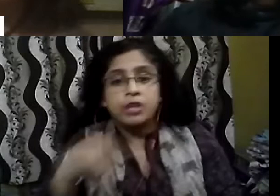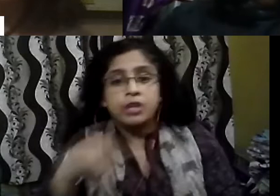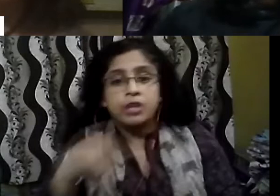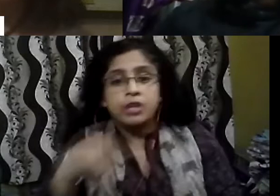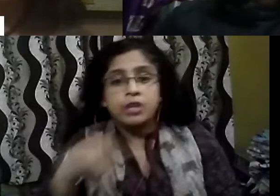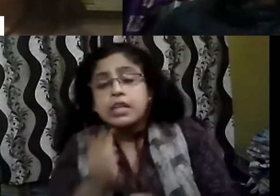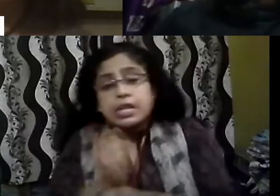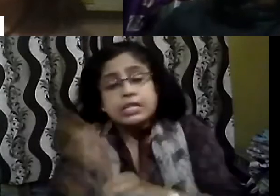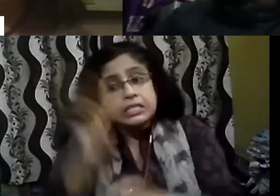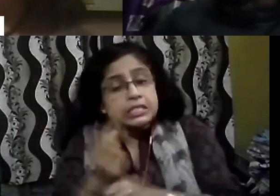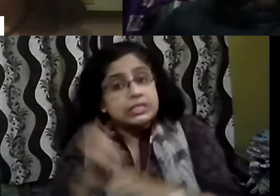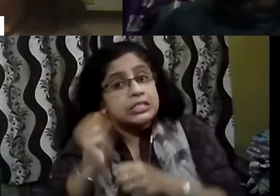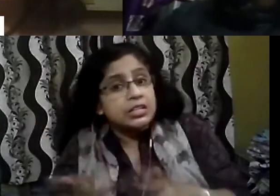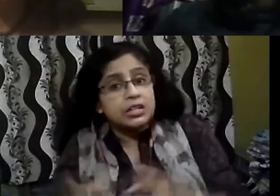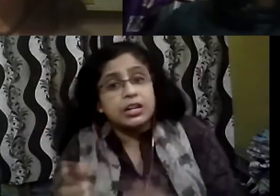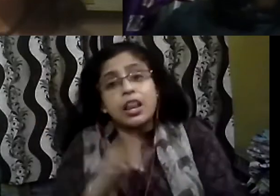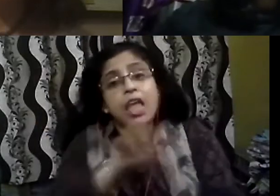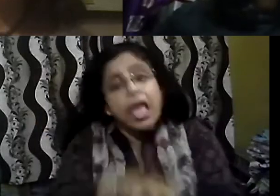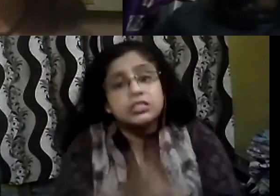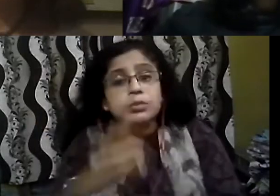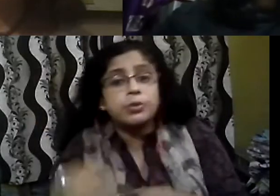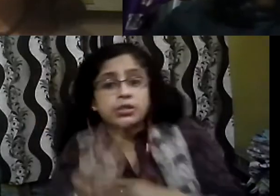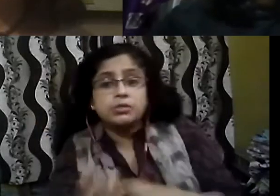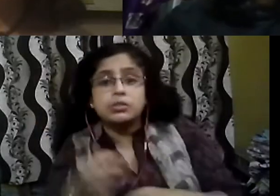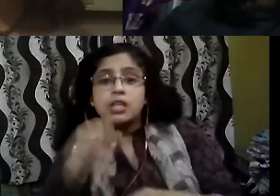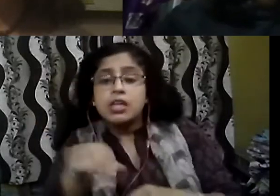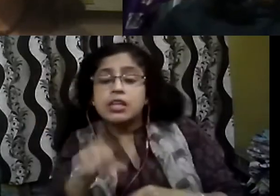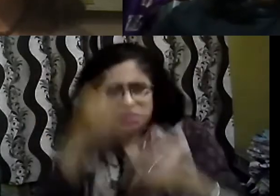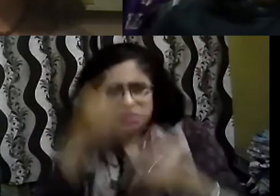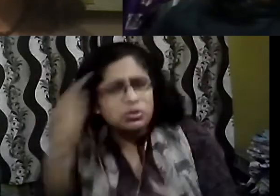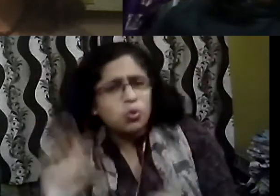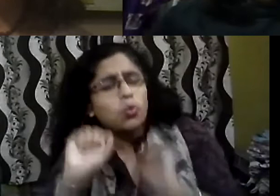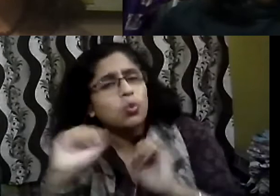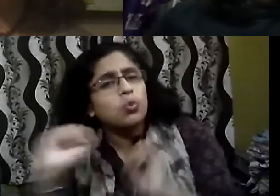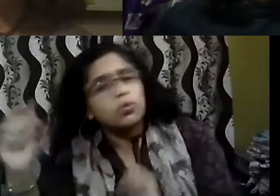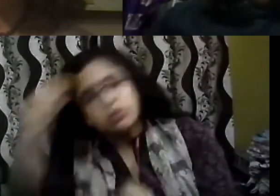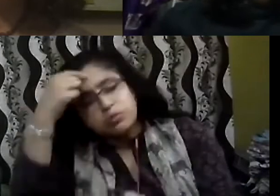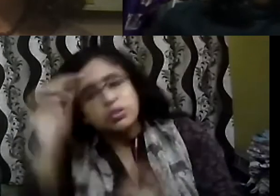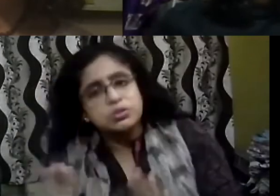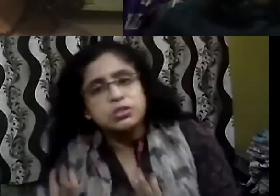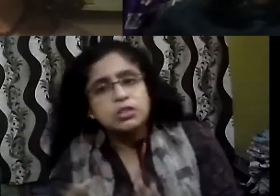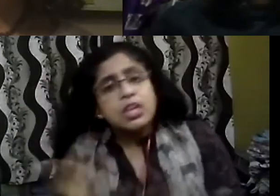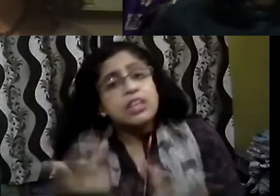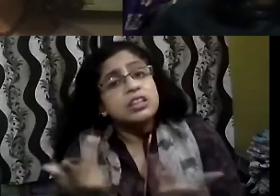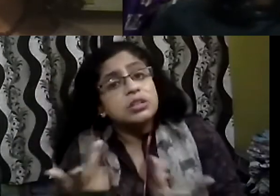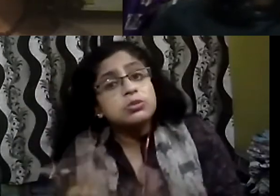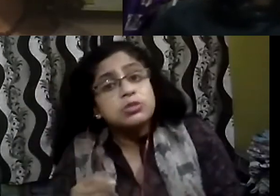challenges, person with a disability cannot interact with the user interfaces. What kind of adaptation we have